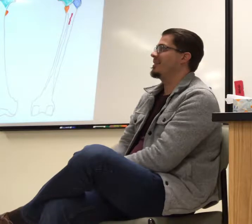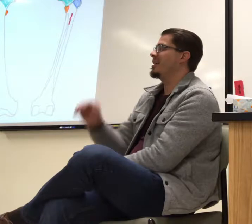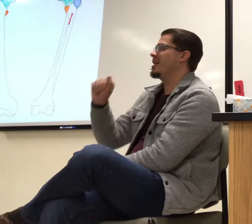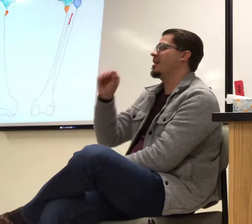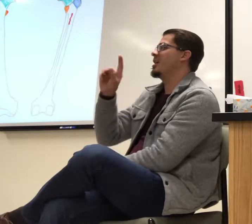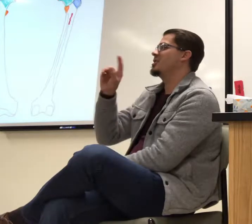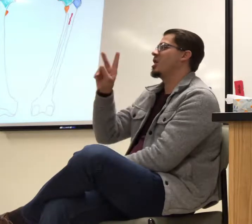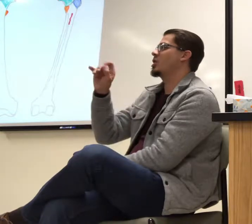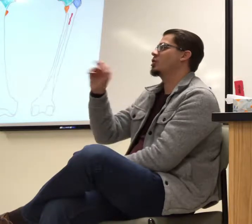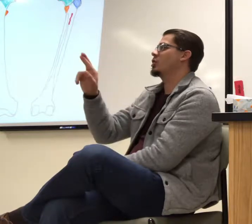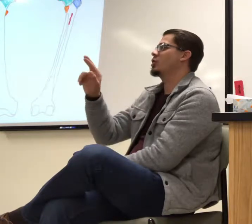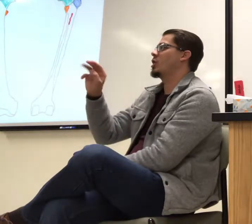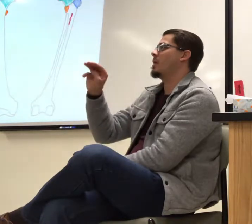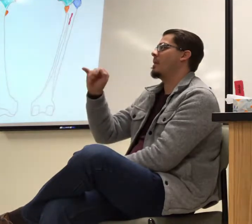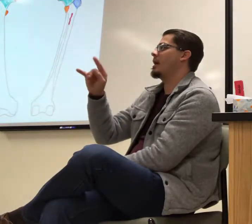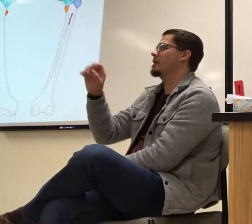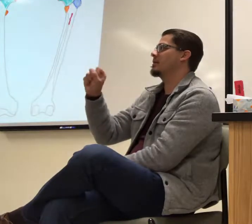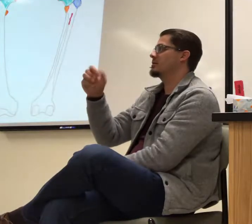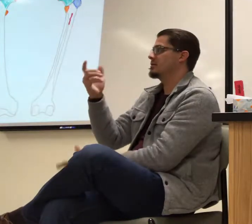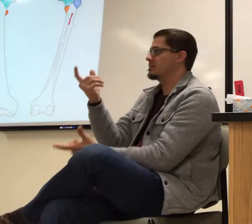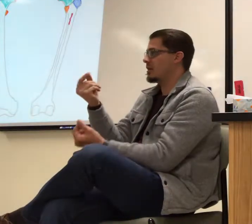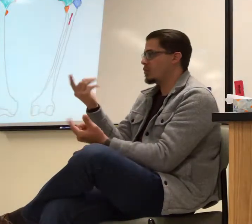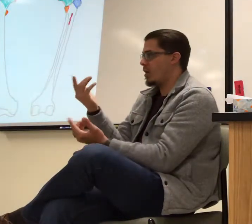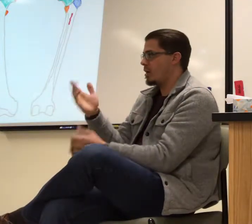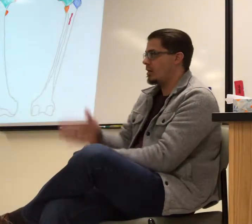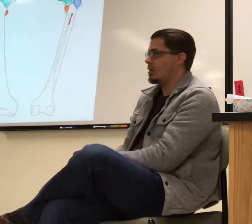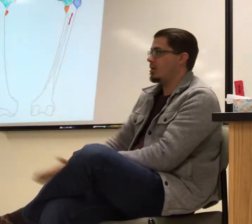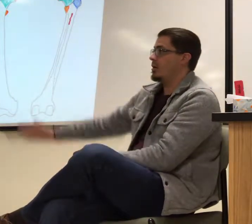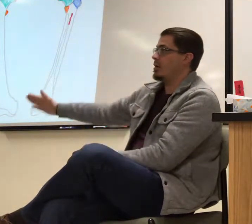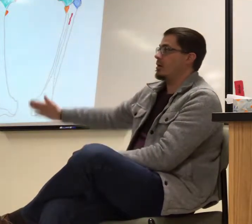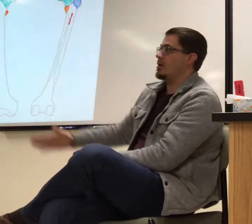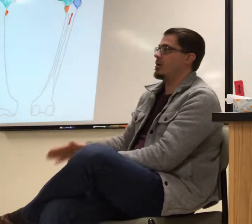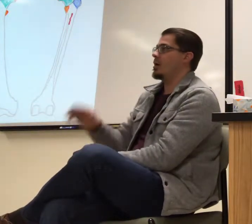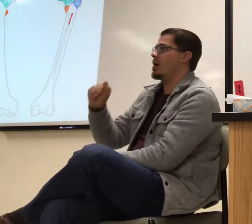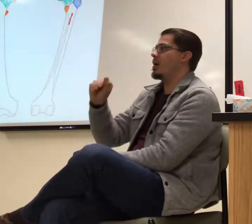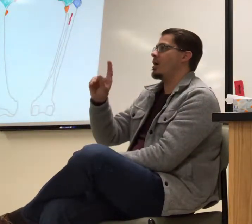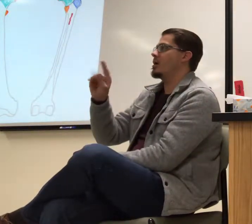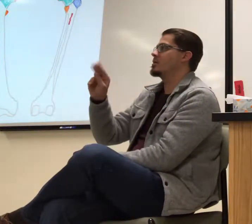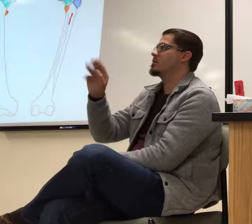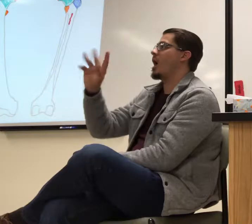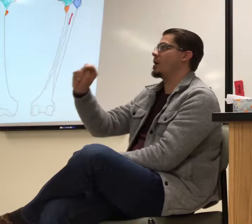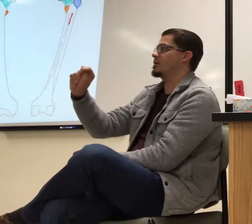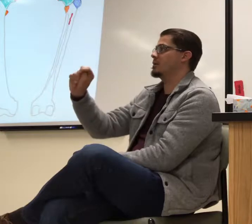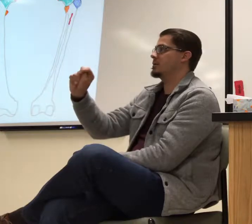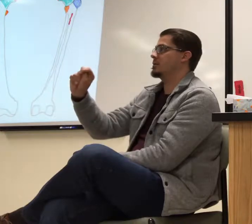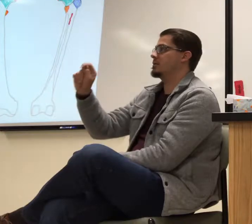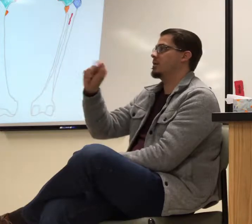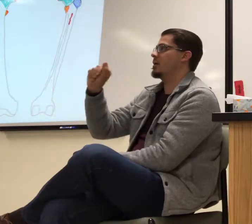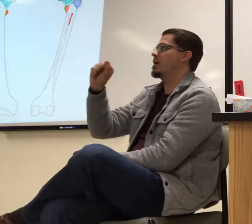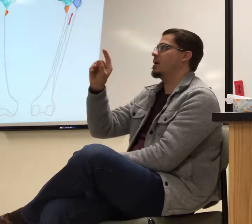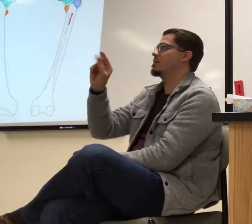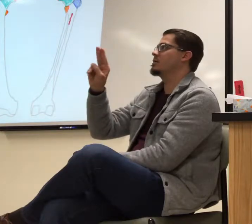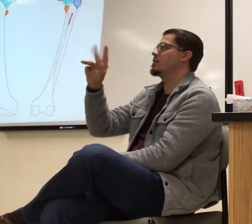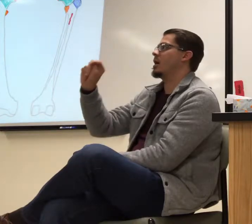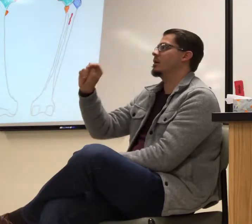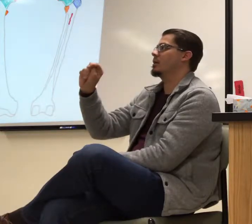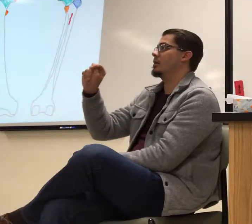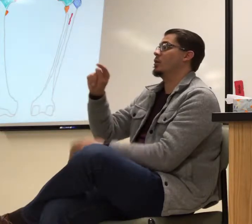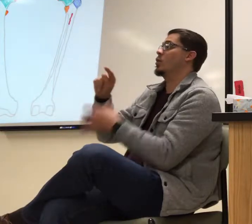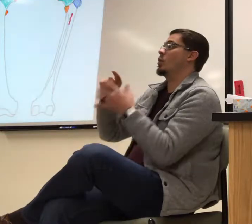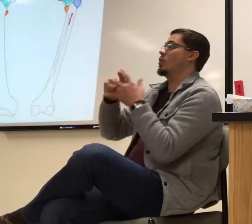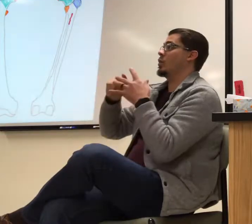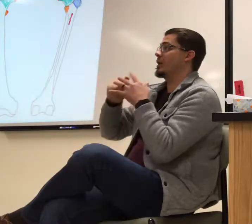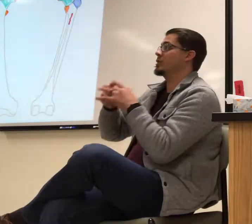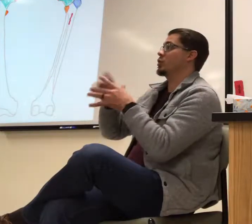What do you think that muscle does? It adducts. Okay, well, we'll get to it. Adductor magnus adducts, but it inserts